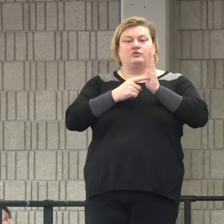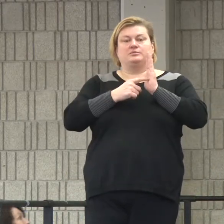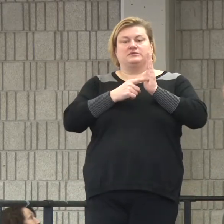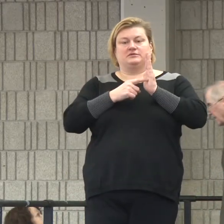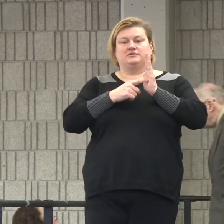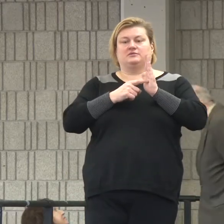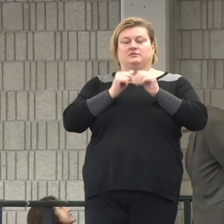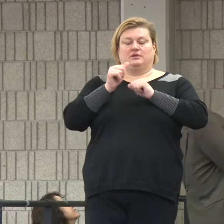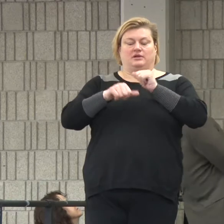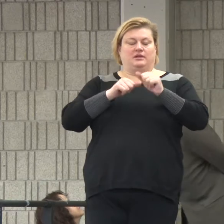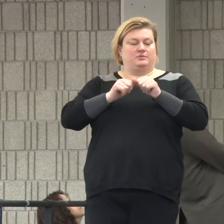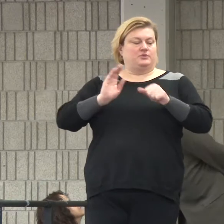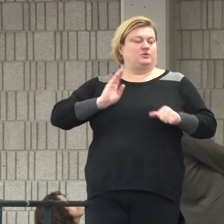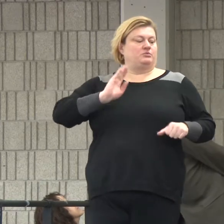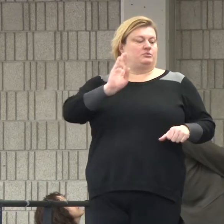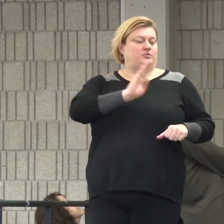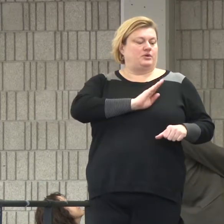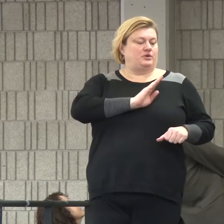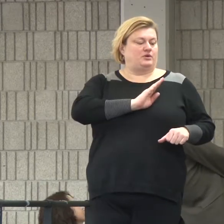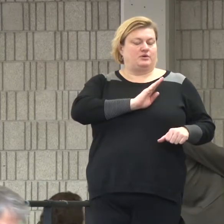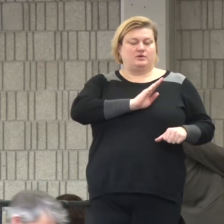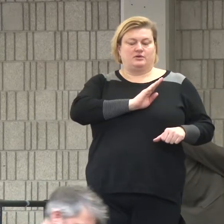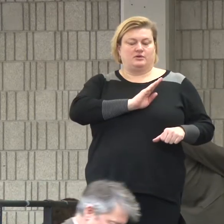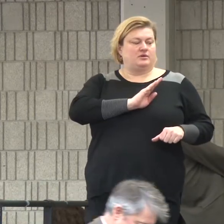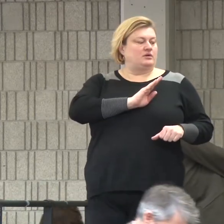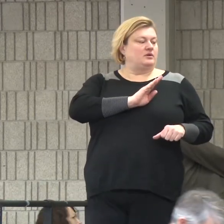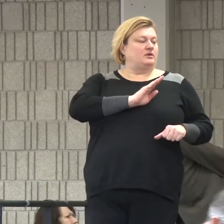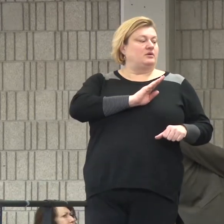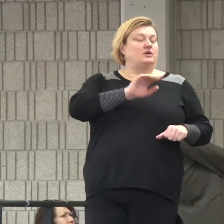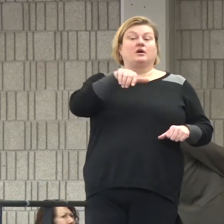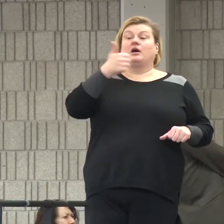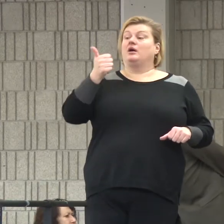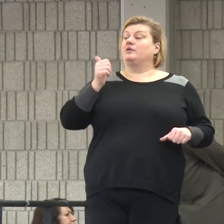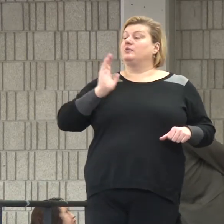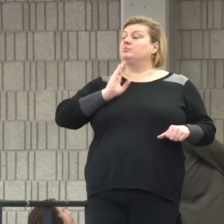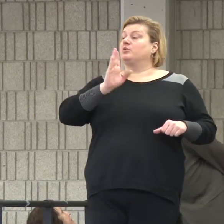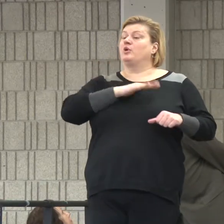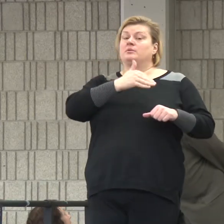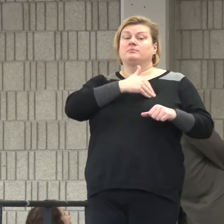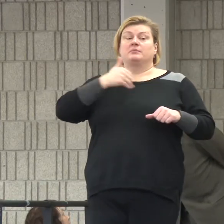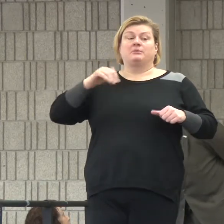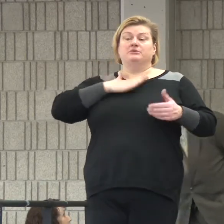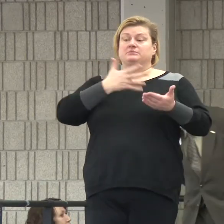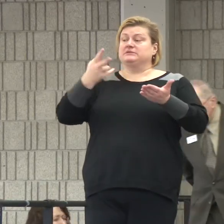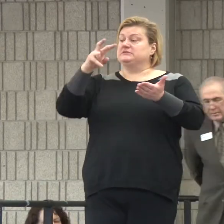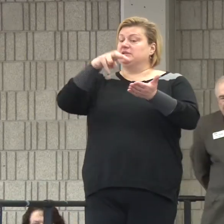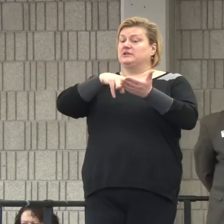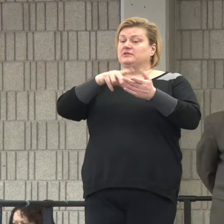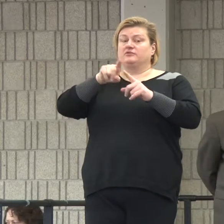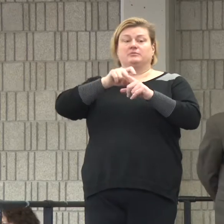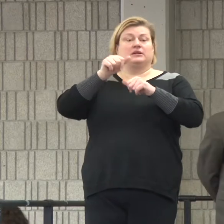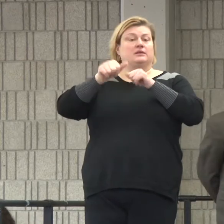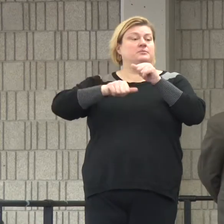Board. And would my fellow Alumni Board members that are here please stand up?